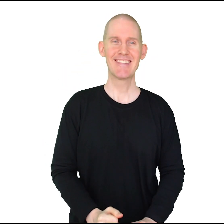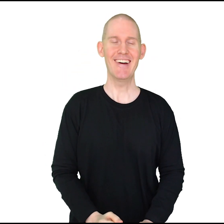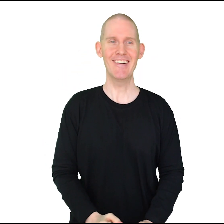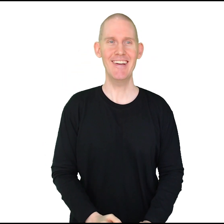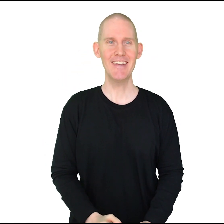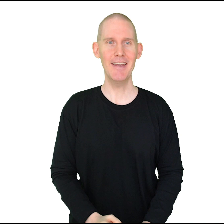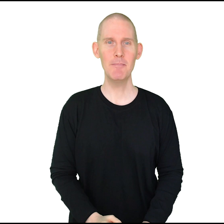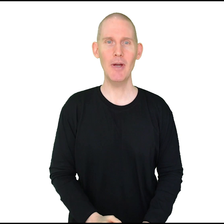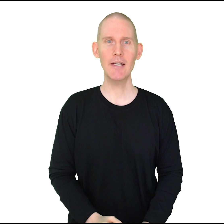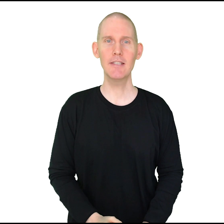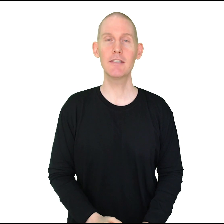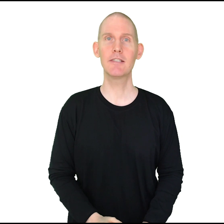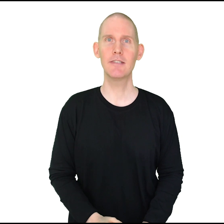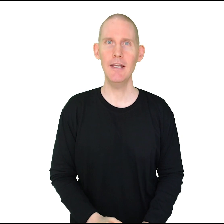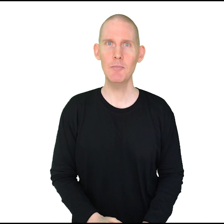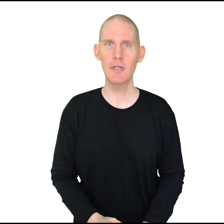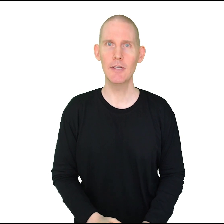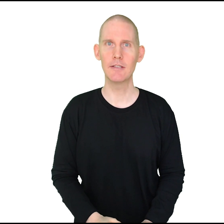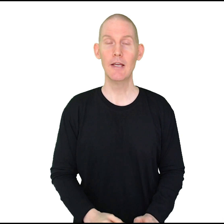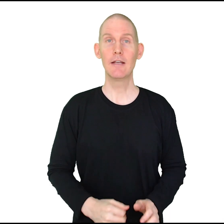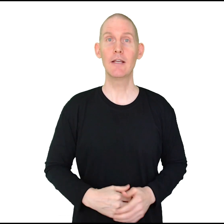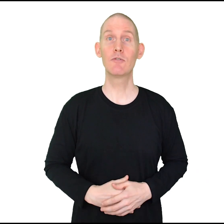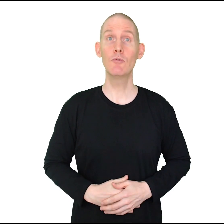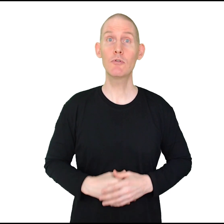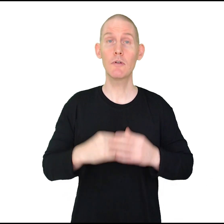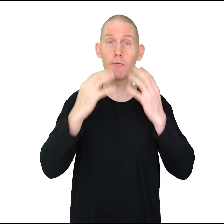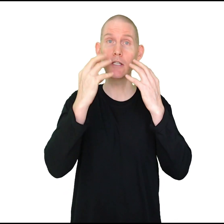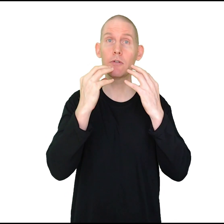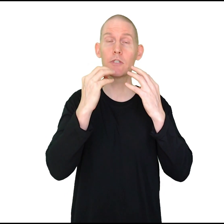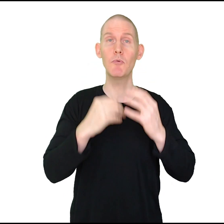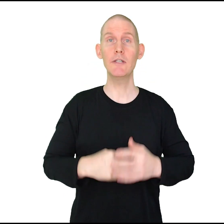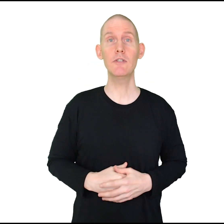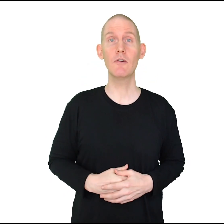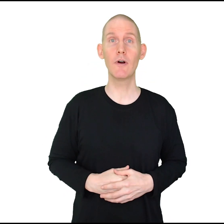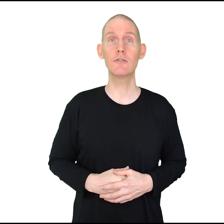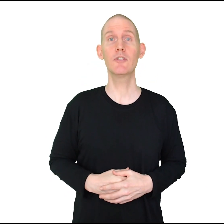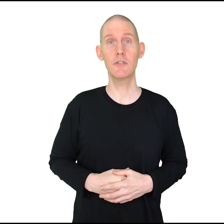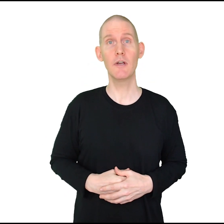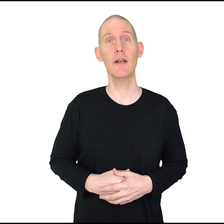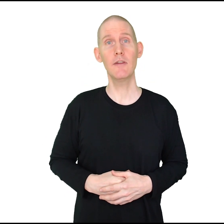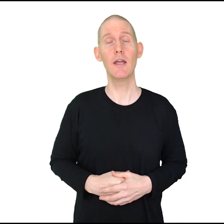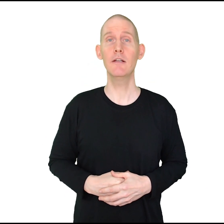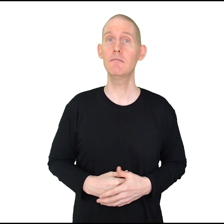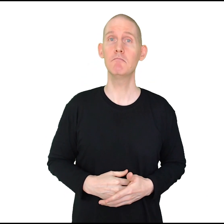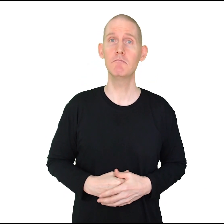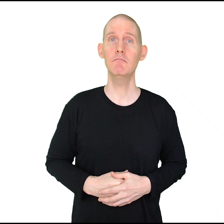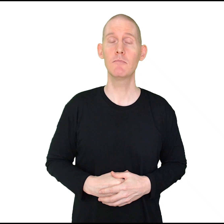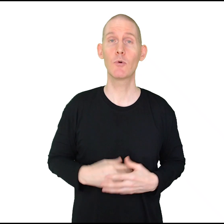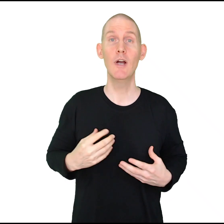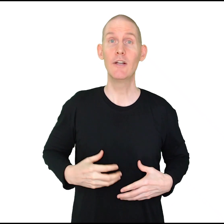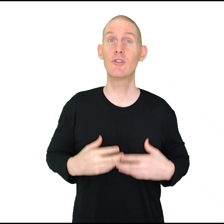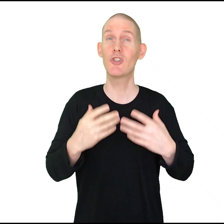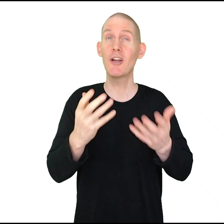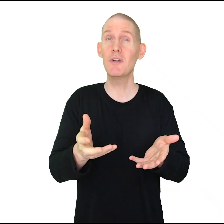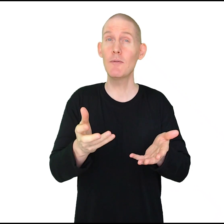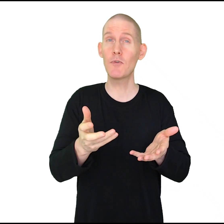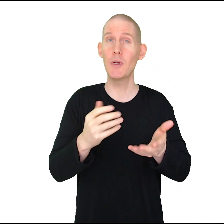All right, and back to the statement. Nice neutral facial expression, or else just nod at the end. We're sharing information.